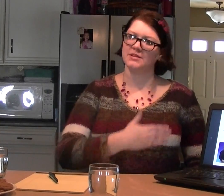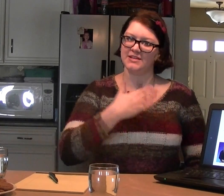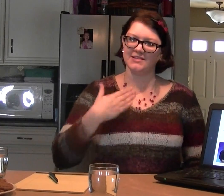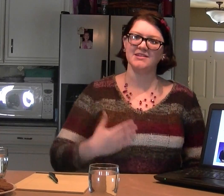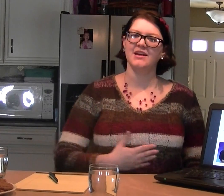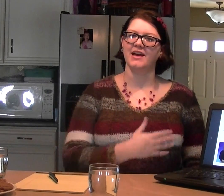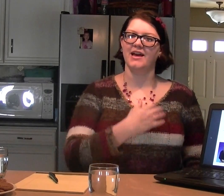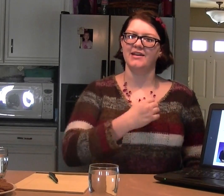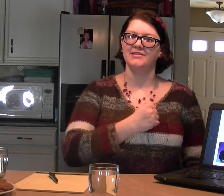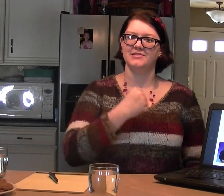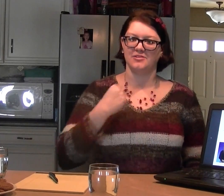please and sorry.